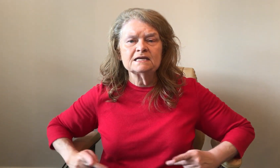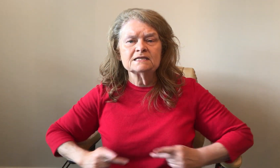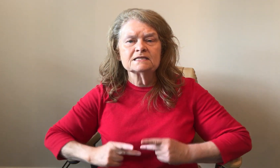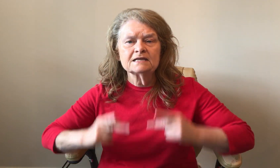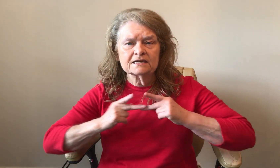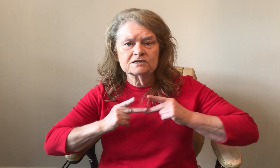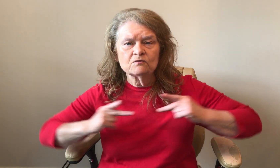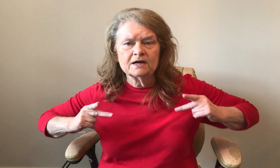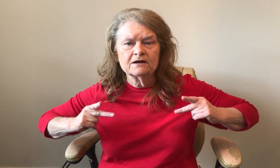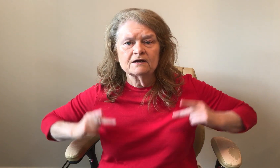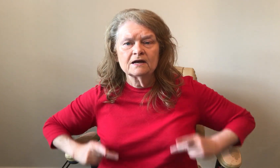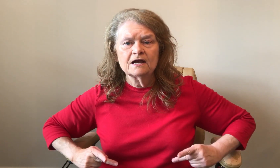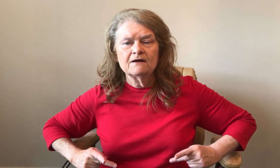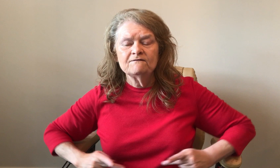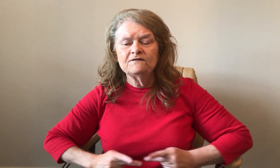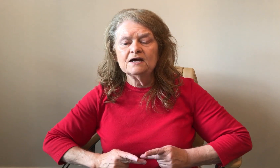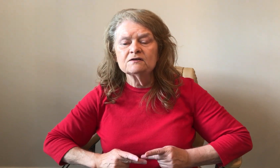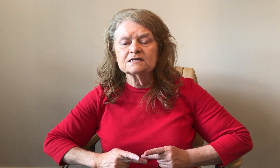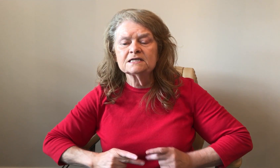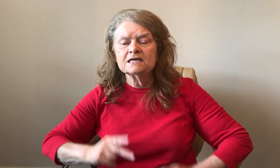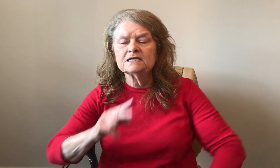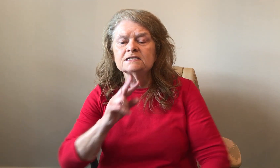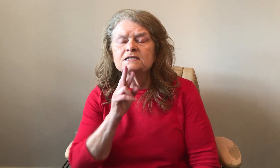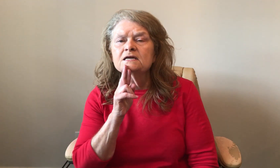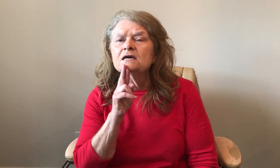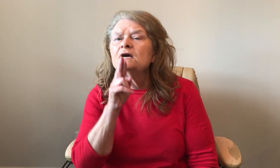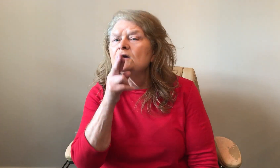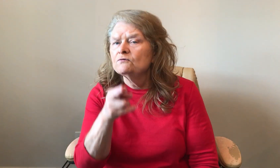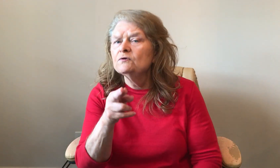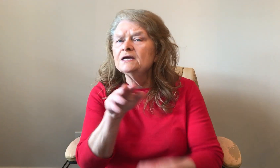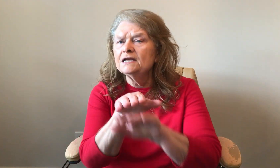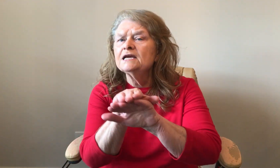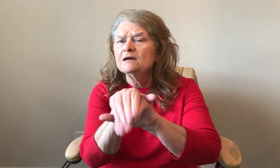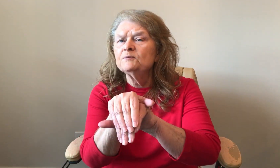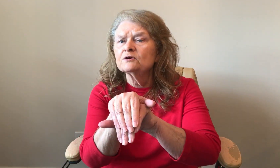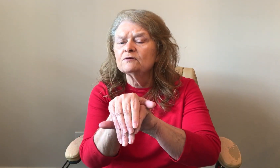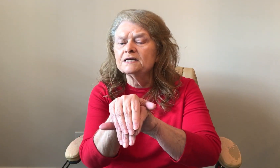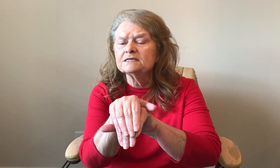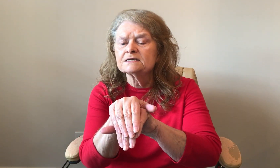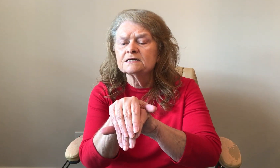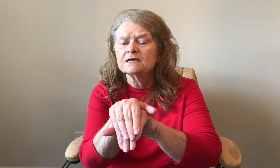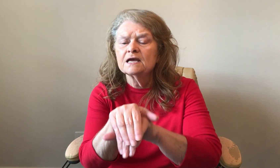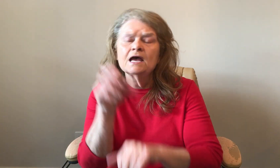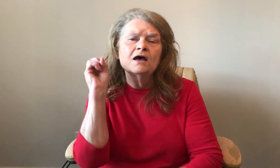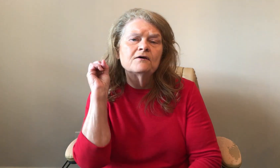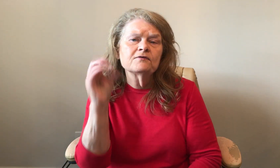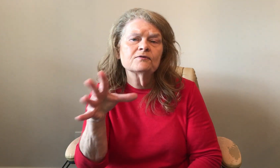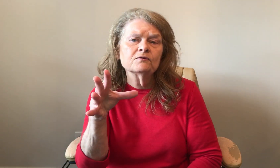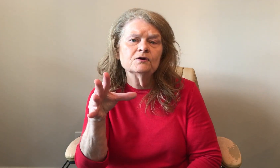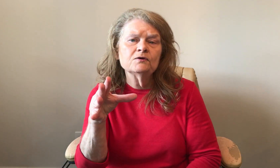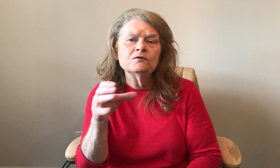Pharisees, like a square. Pharisees, really hypocrites, threw